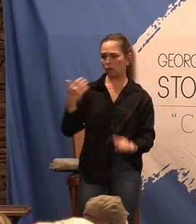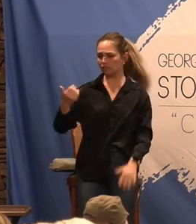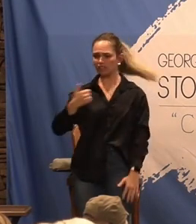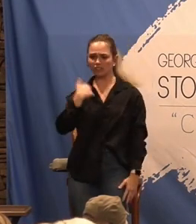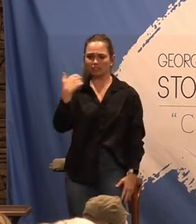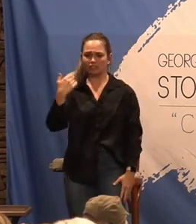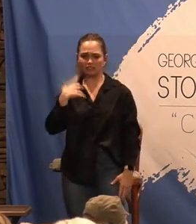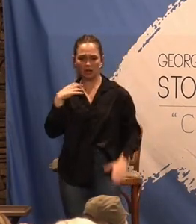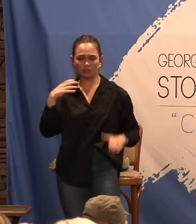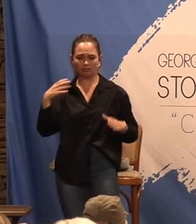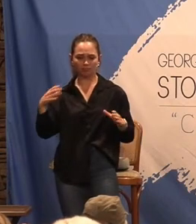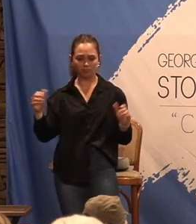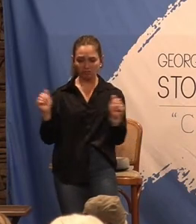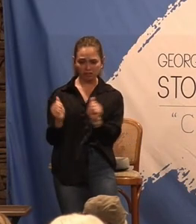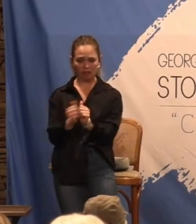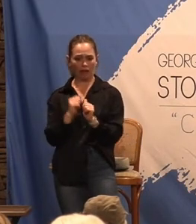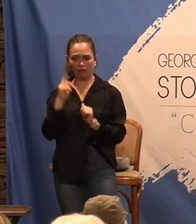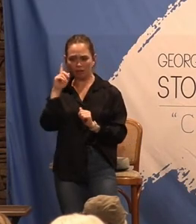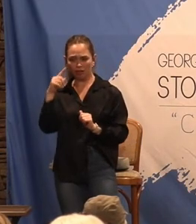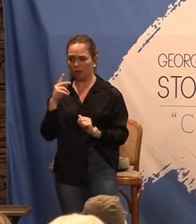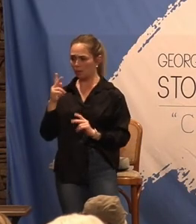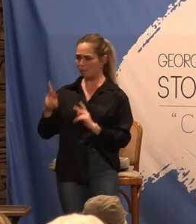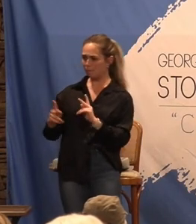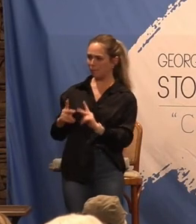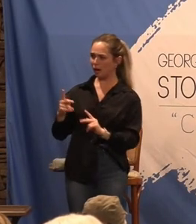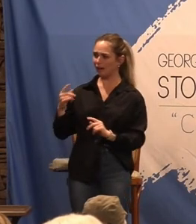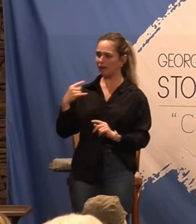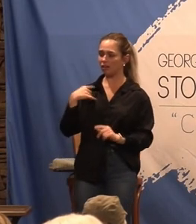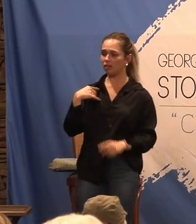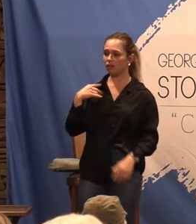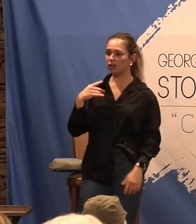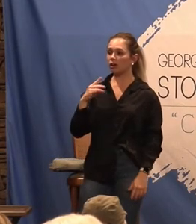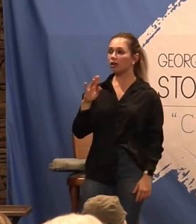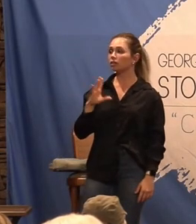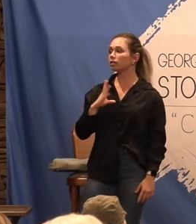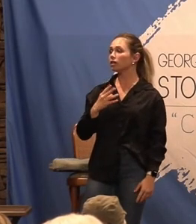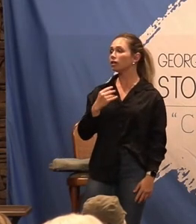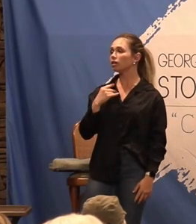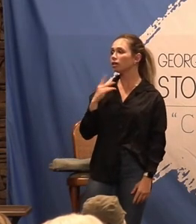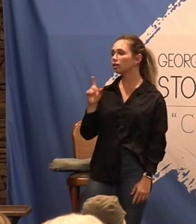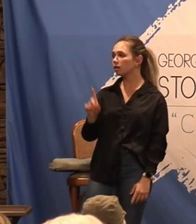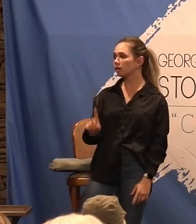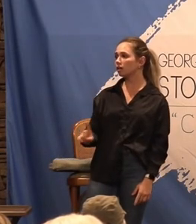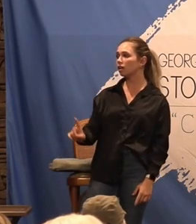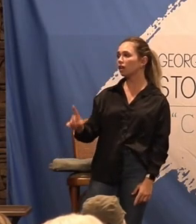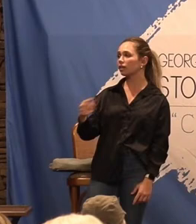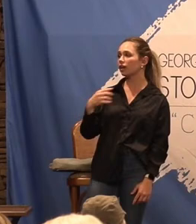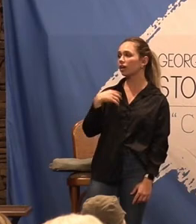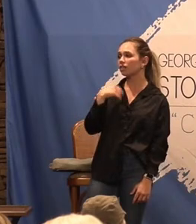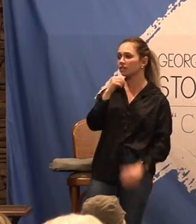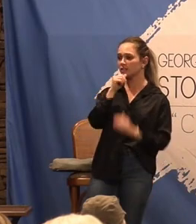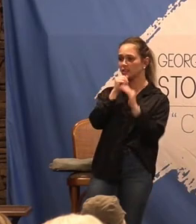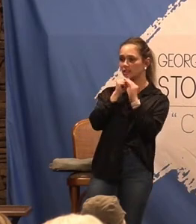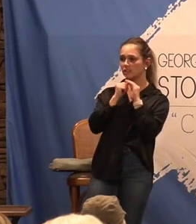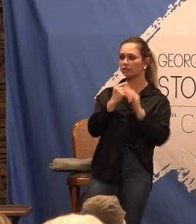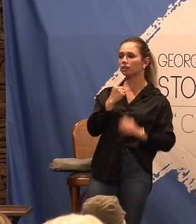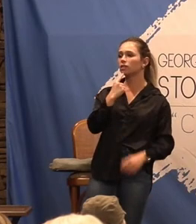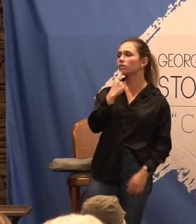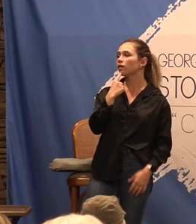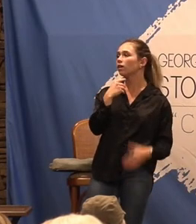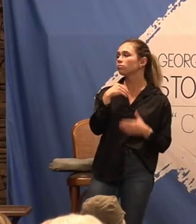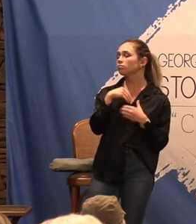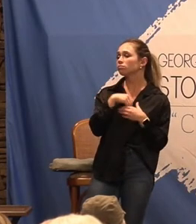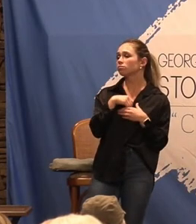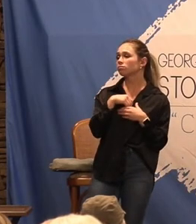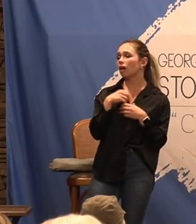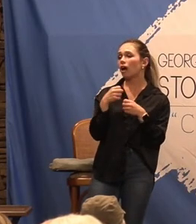together looking people who all look vaguely distraught, like they have a secret sorrow and